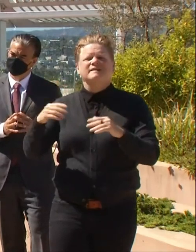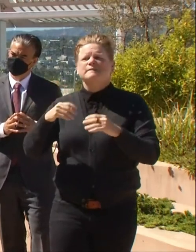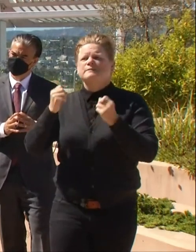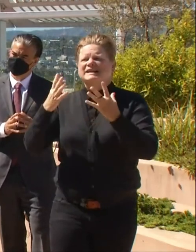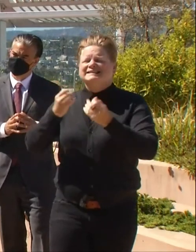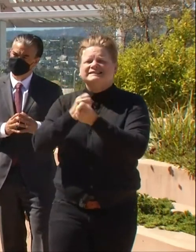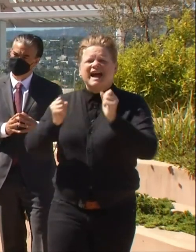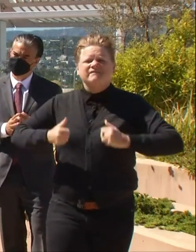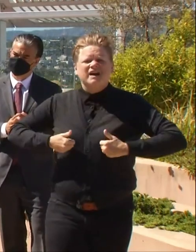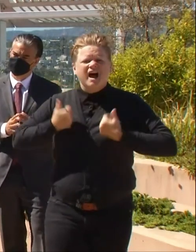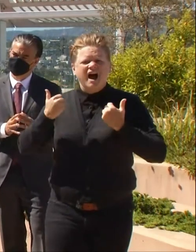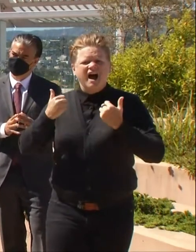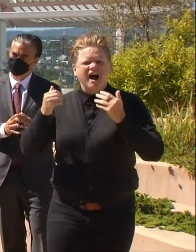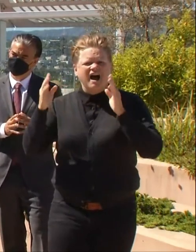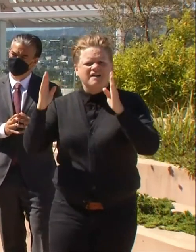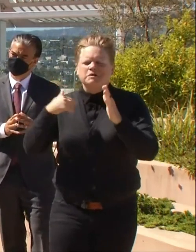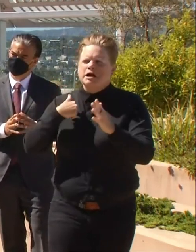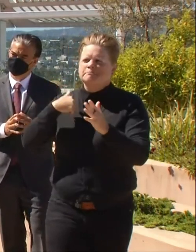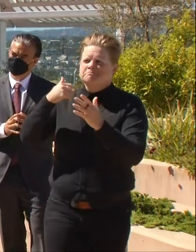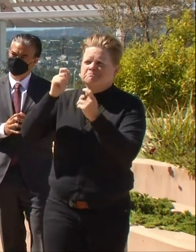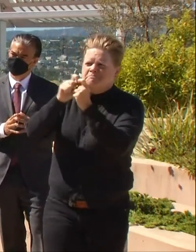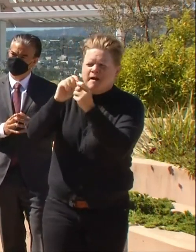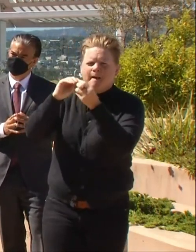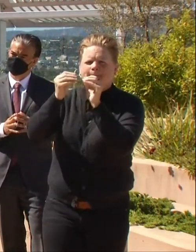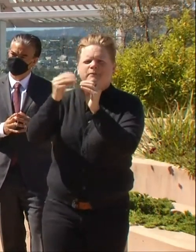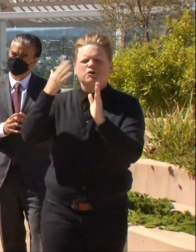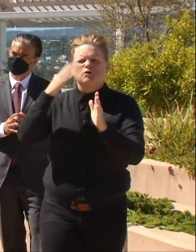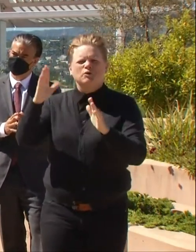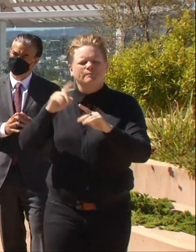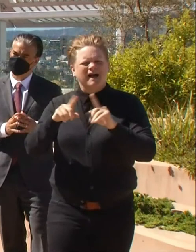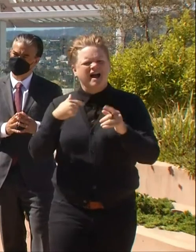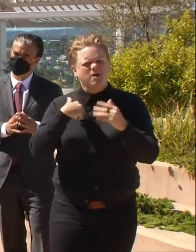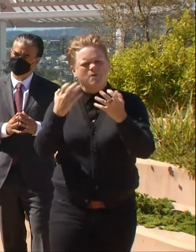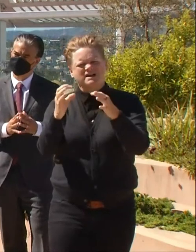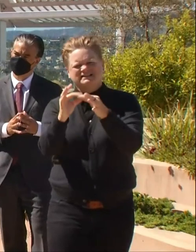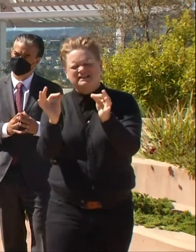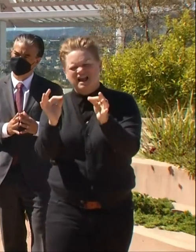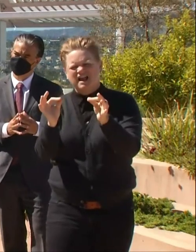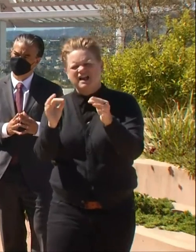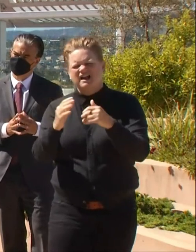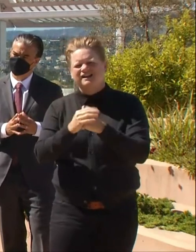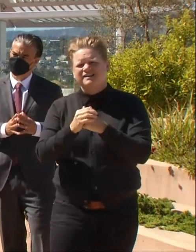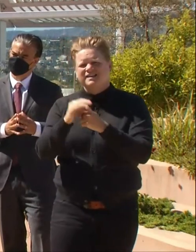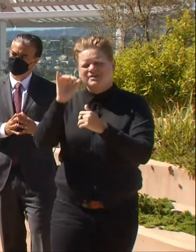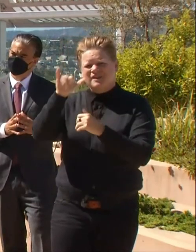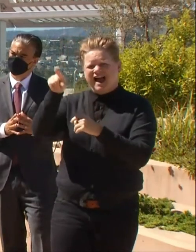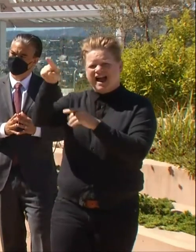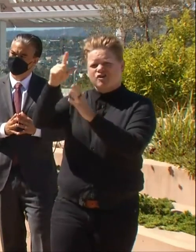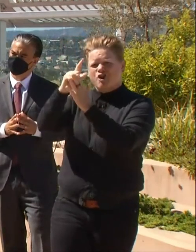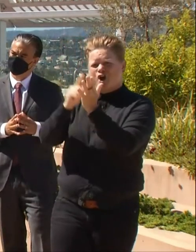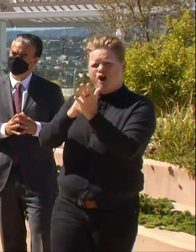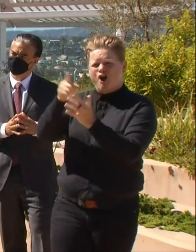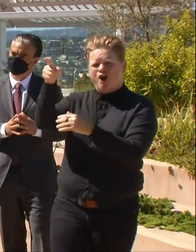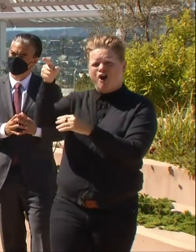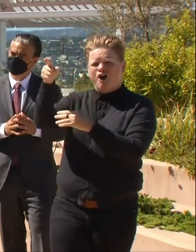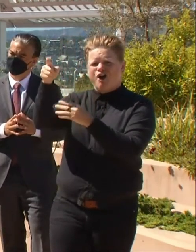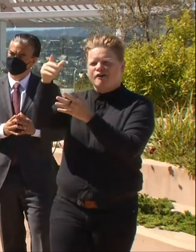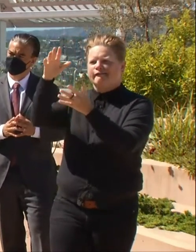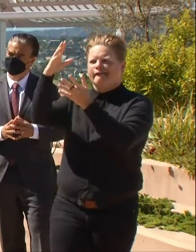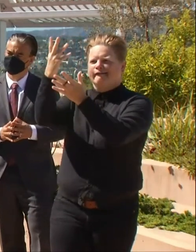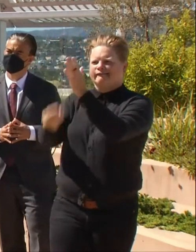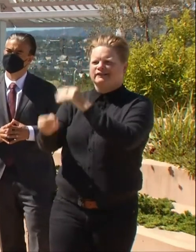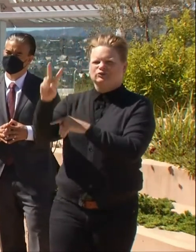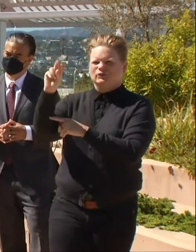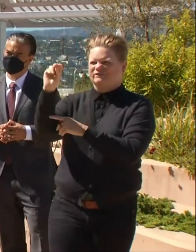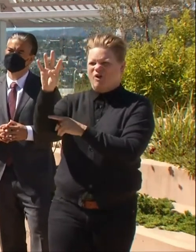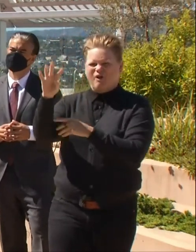suffice it to say that more people will die because of this ruling. A mass shooting is defined as an event that results in four or more people being